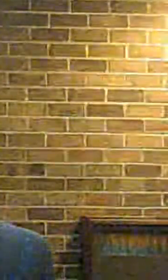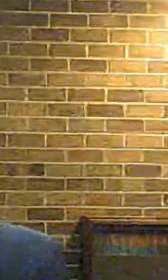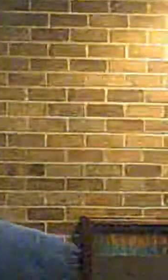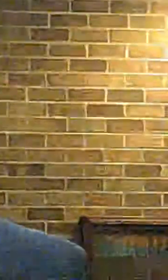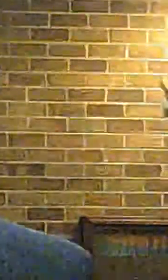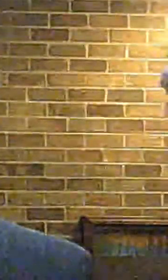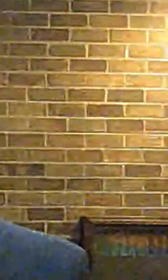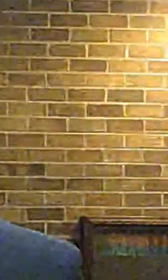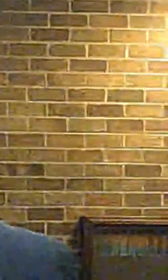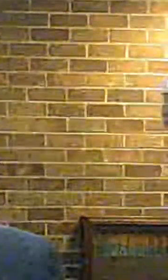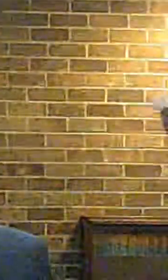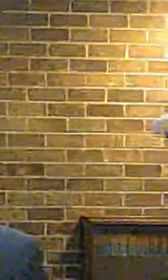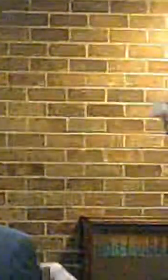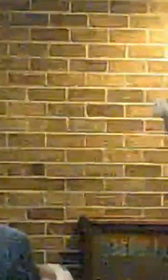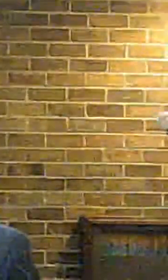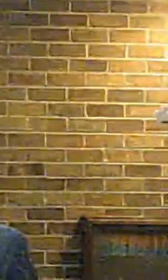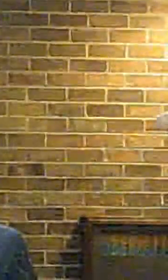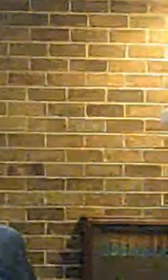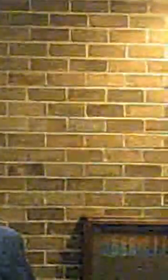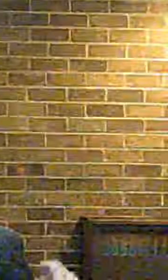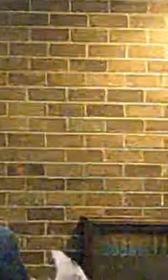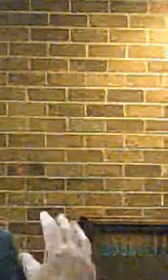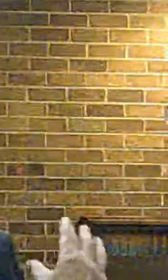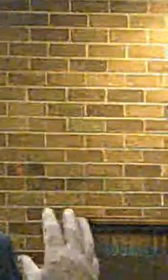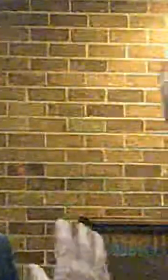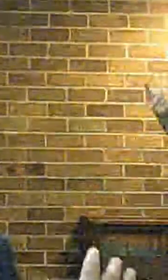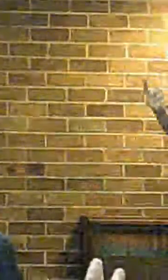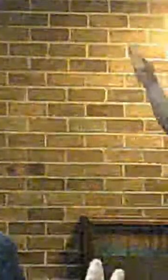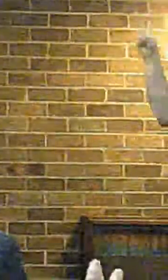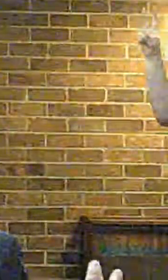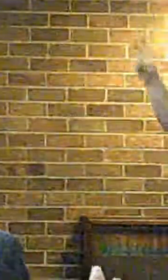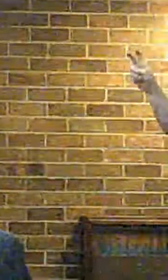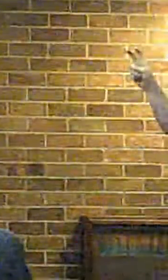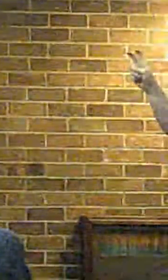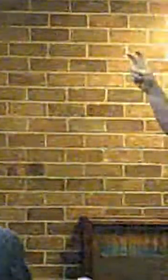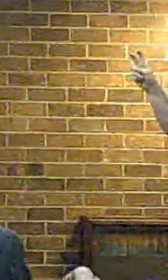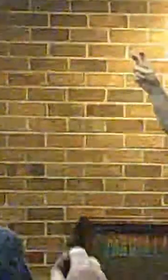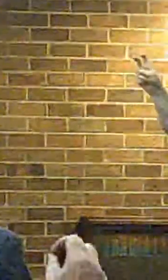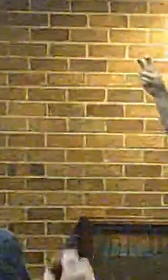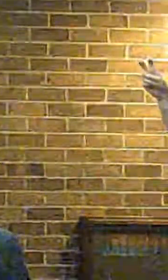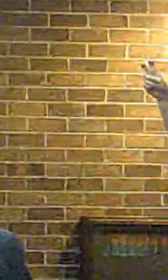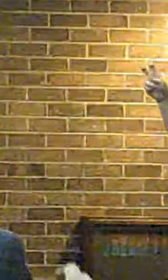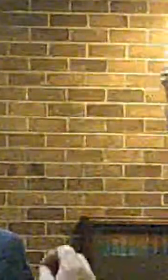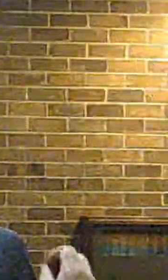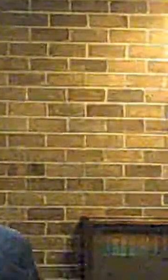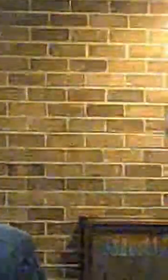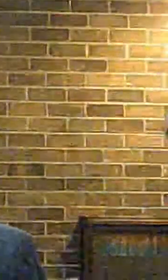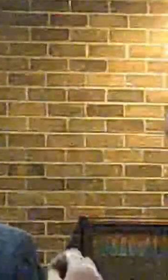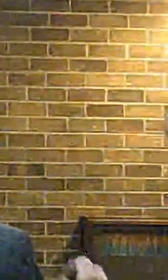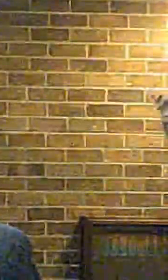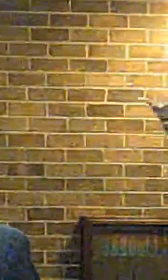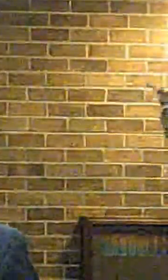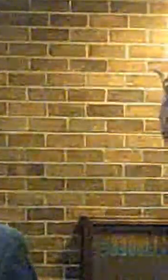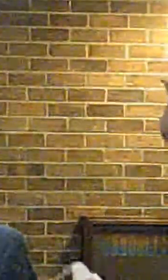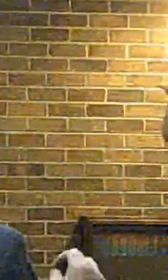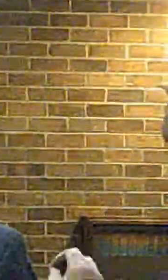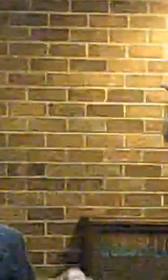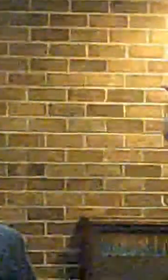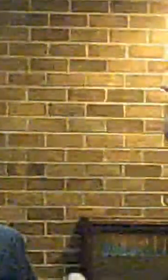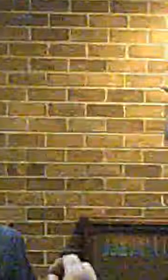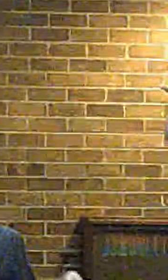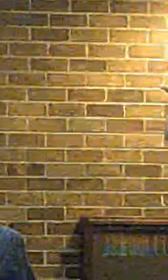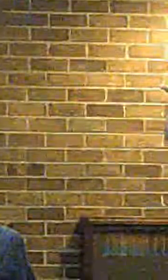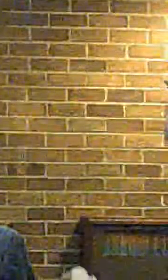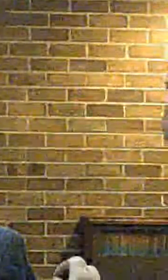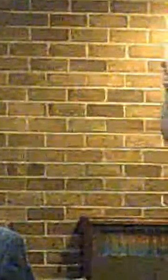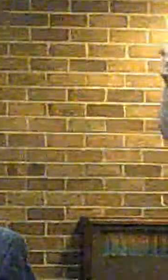first meeting here at Greasby, you said, and I quote your words, Greasby was offered to you, and the